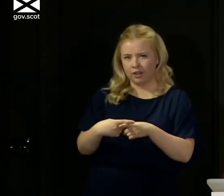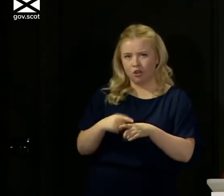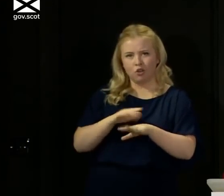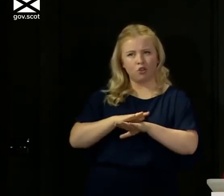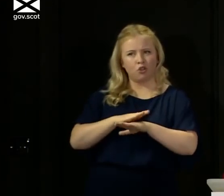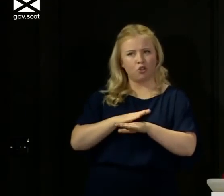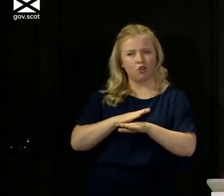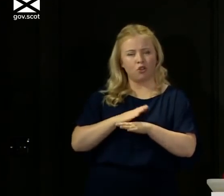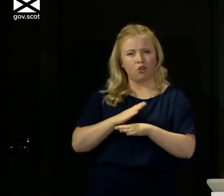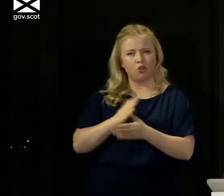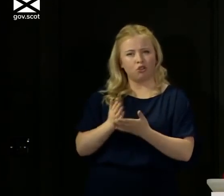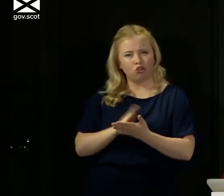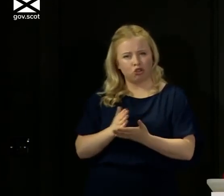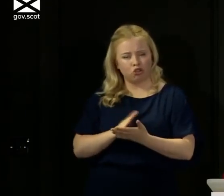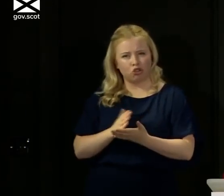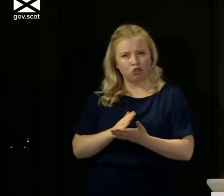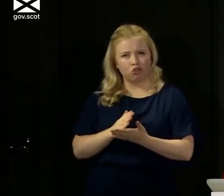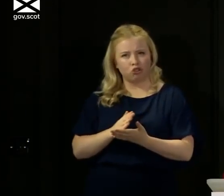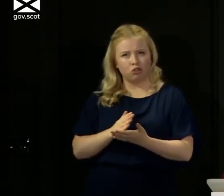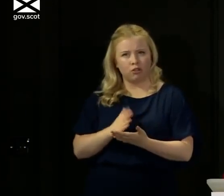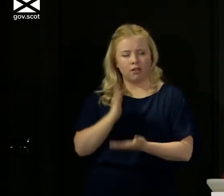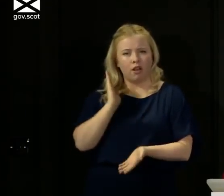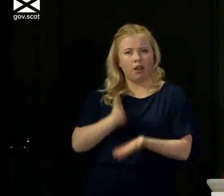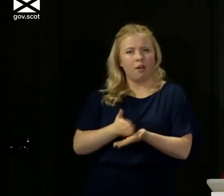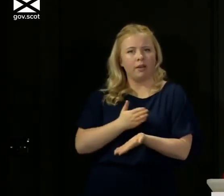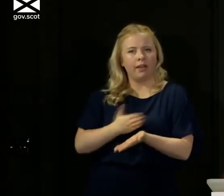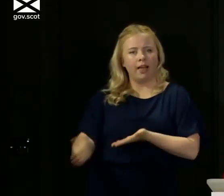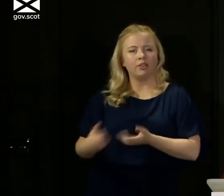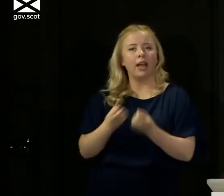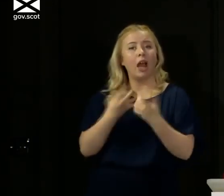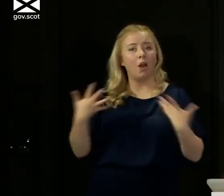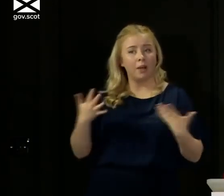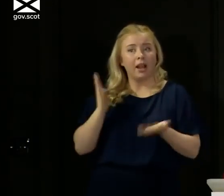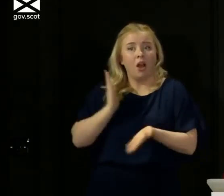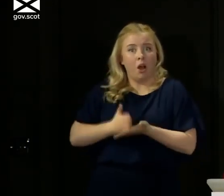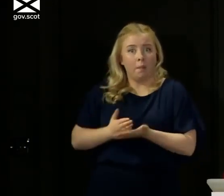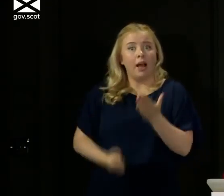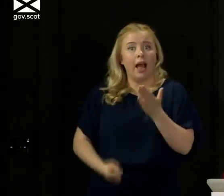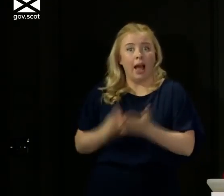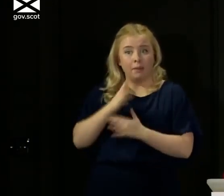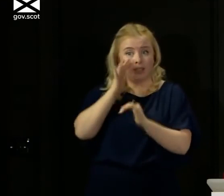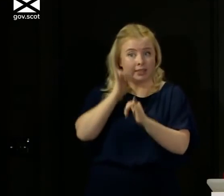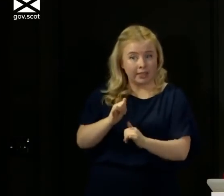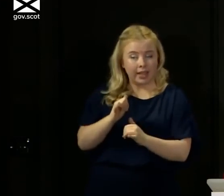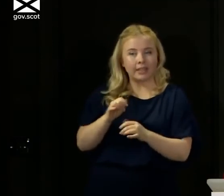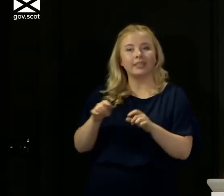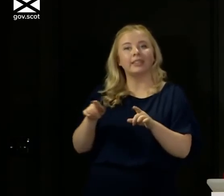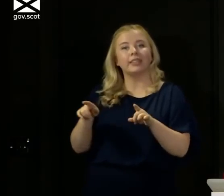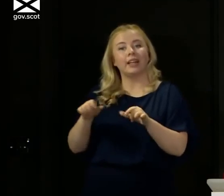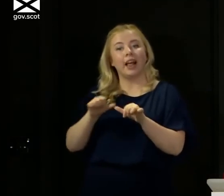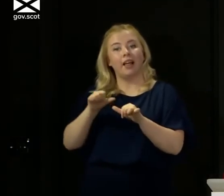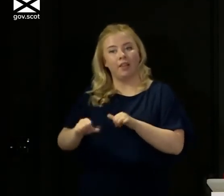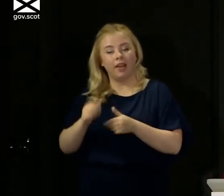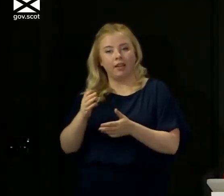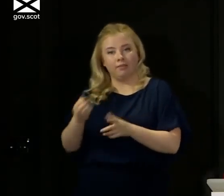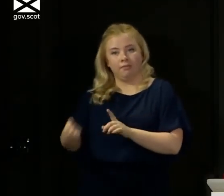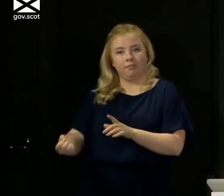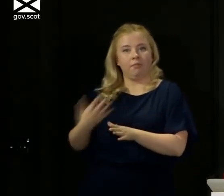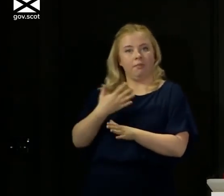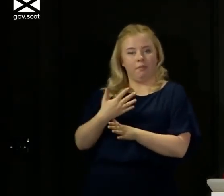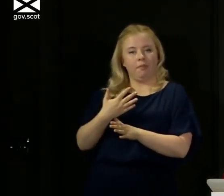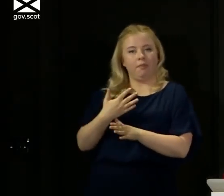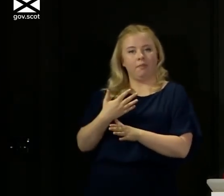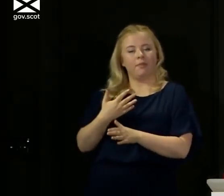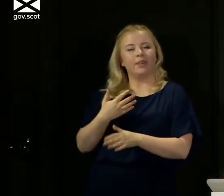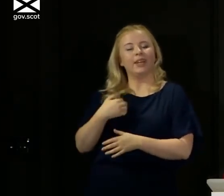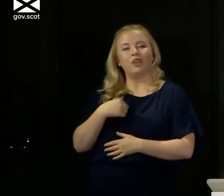clear to me that there was clarity about how many had been done and sent back, but that is not for me to worry about. But